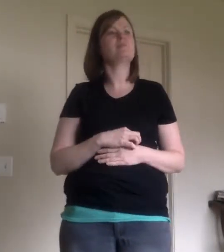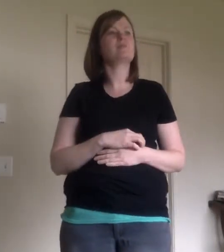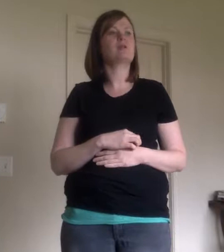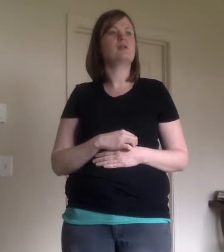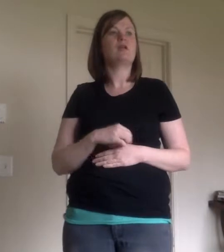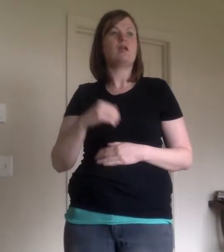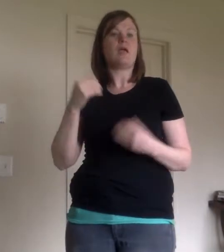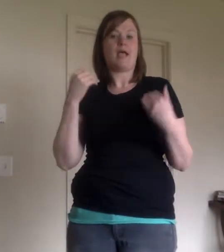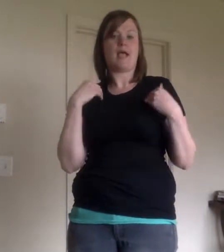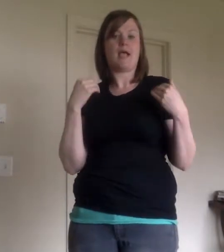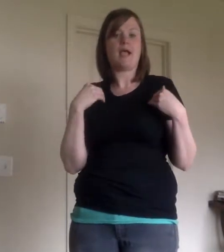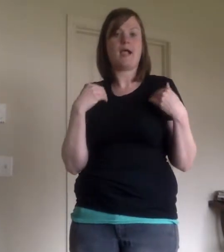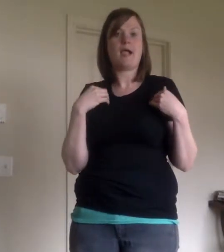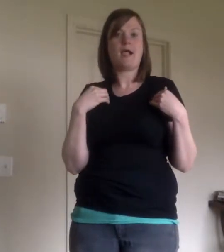book, a Florida photography book.